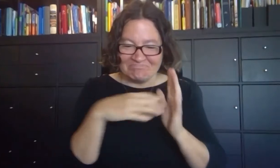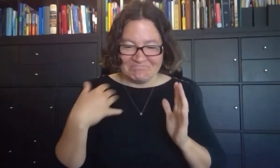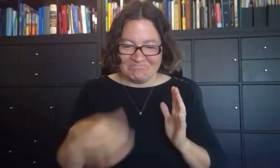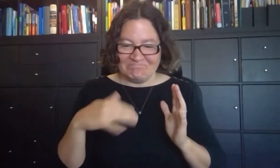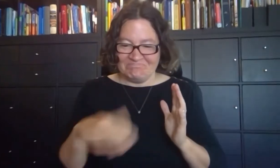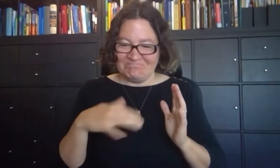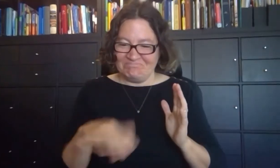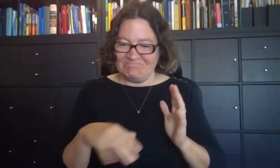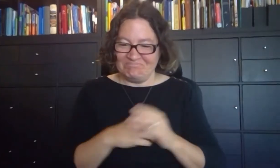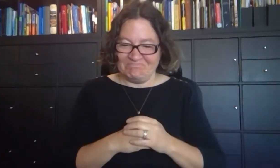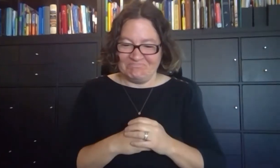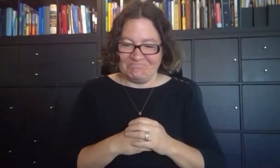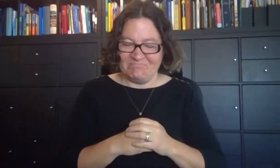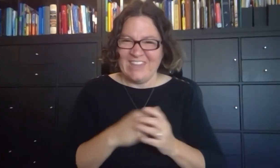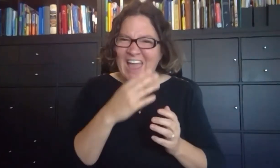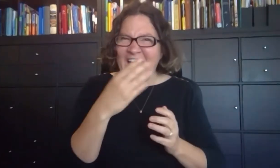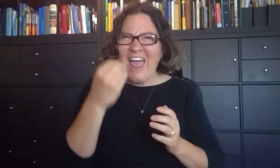The same gospel lesson.